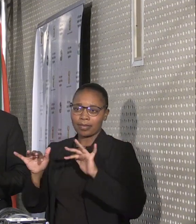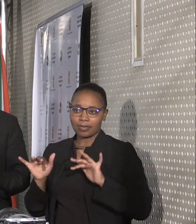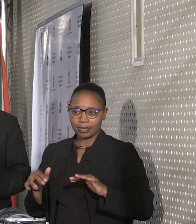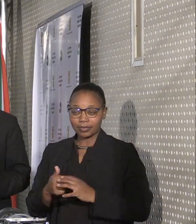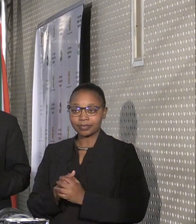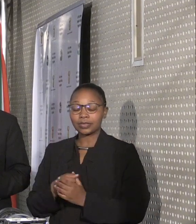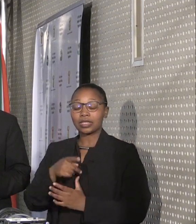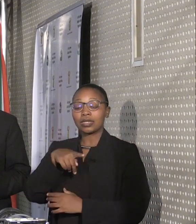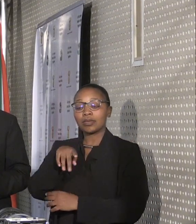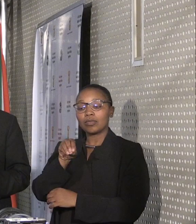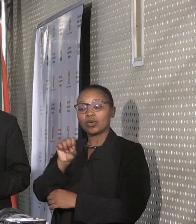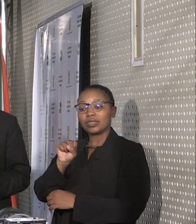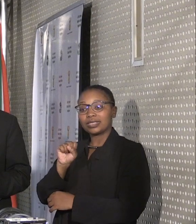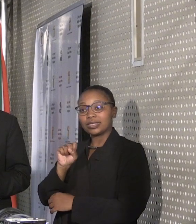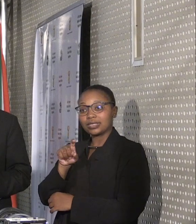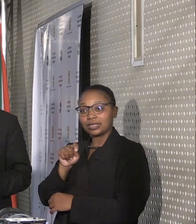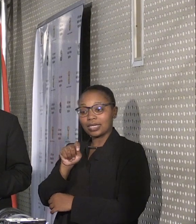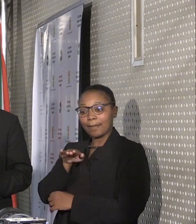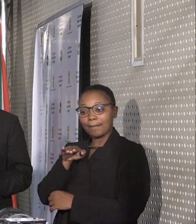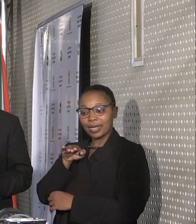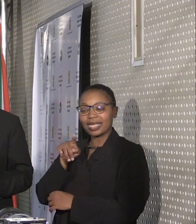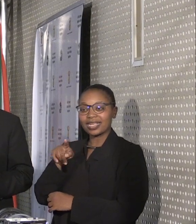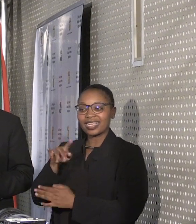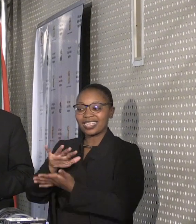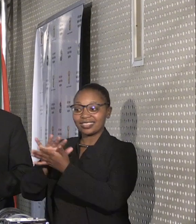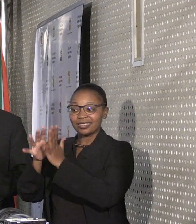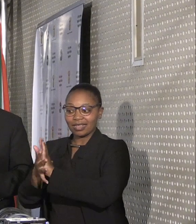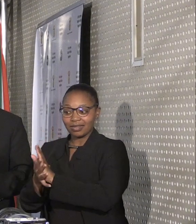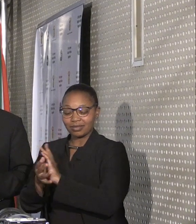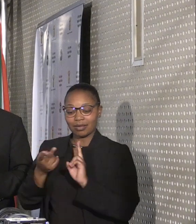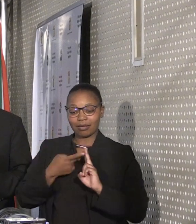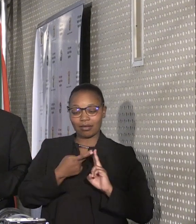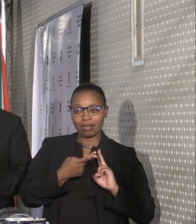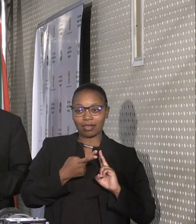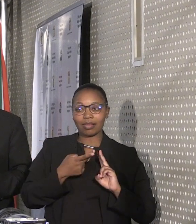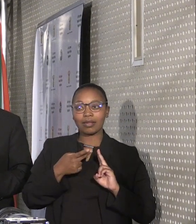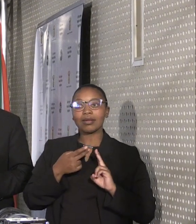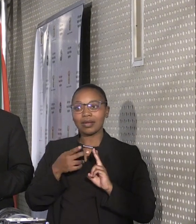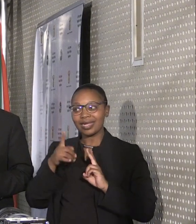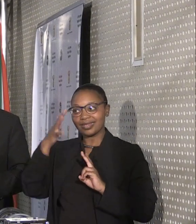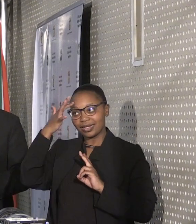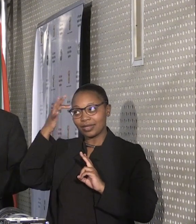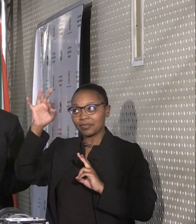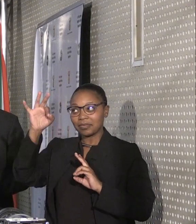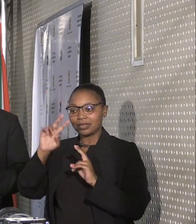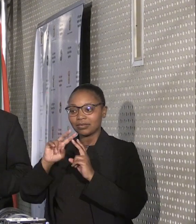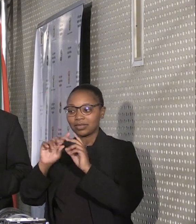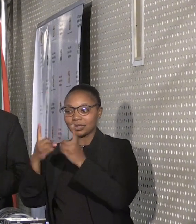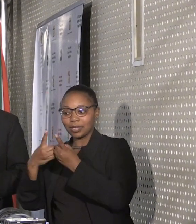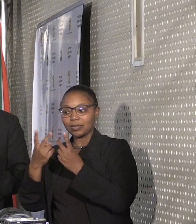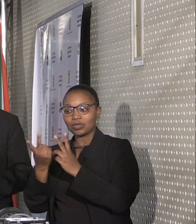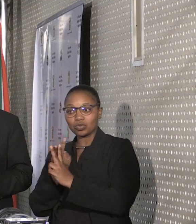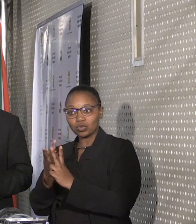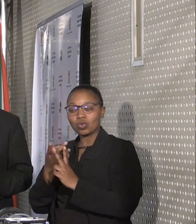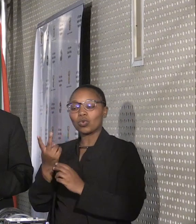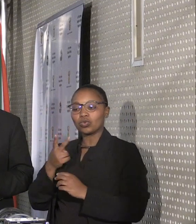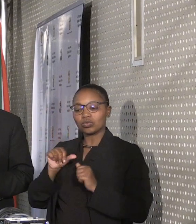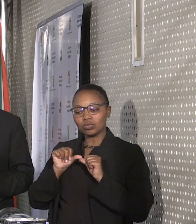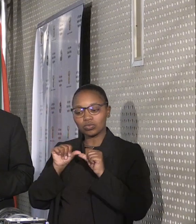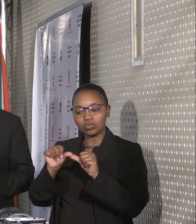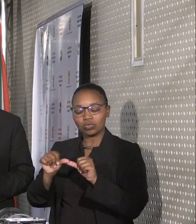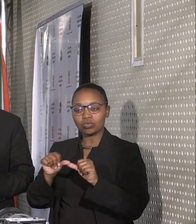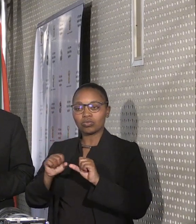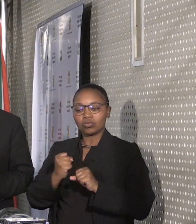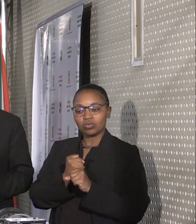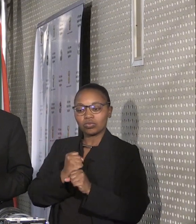as state agencies carrying pro-poor mandates are necessarily adjoined by this government